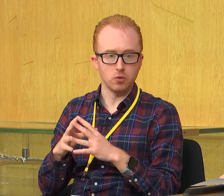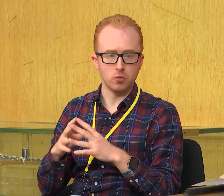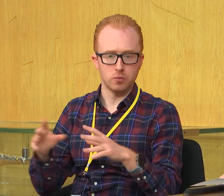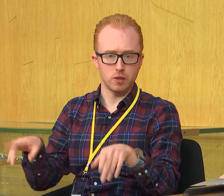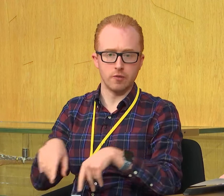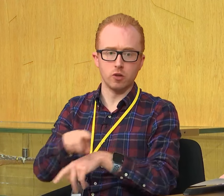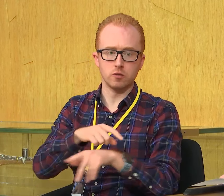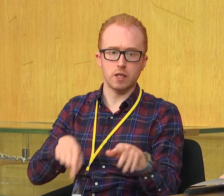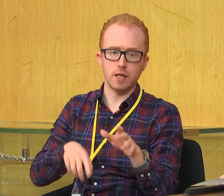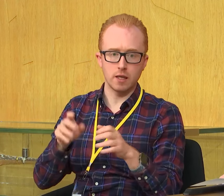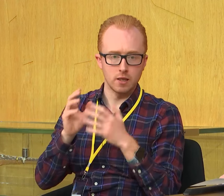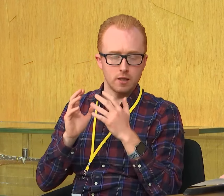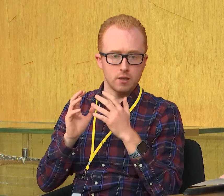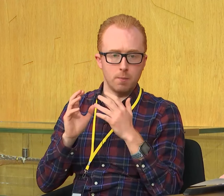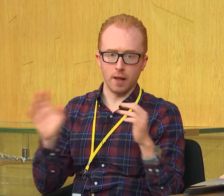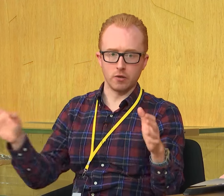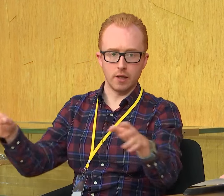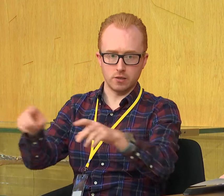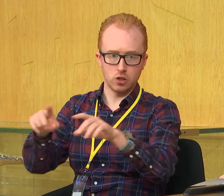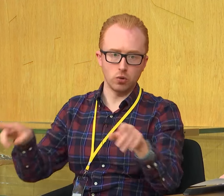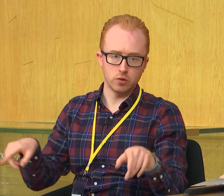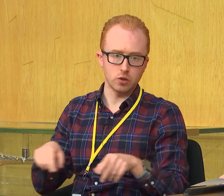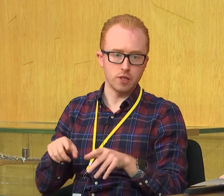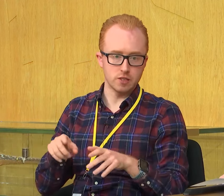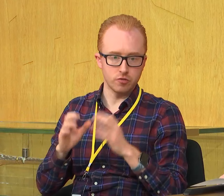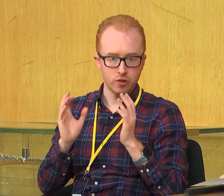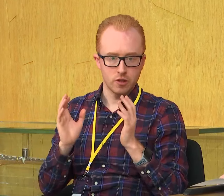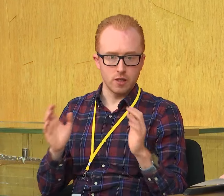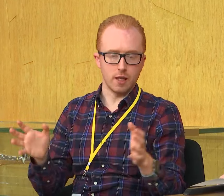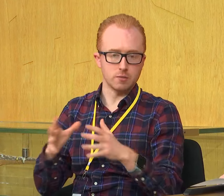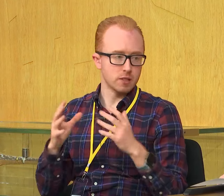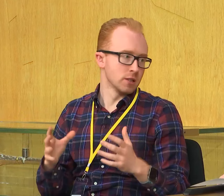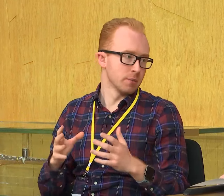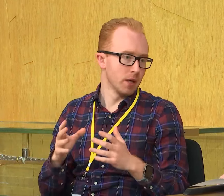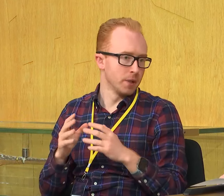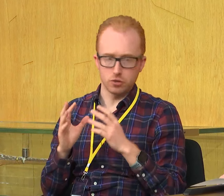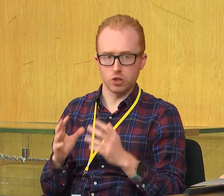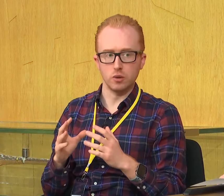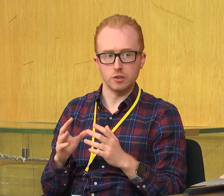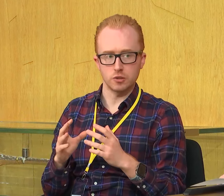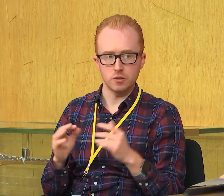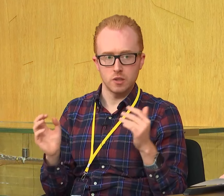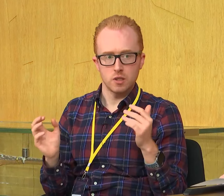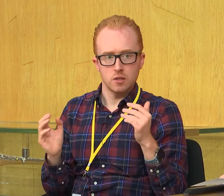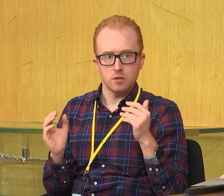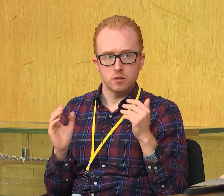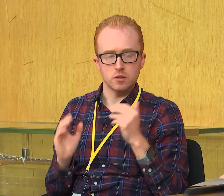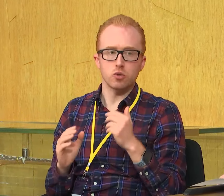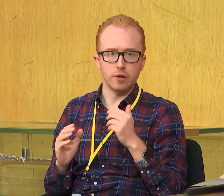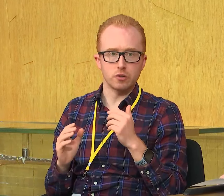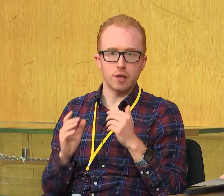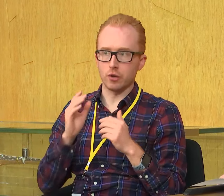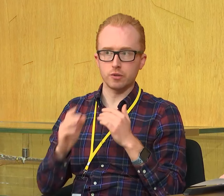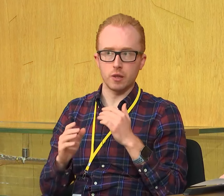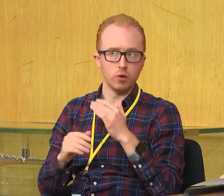kind of people involved in a manner that is cohesive and is basically a miniature coalition to